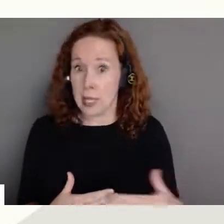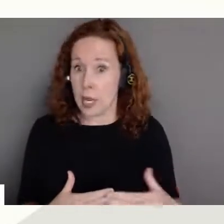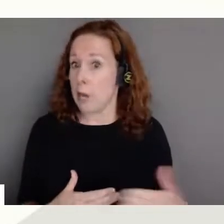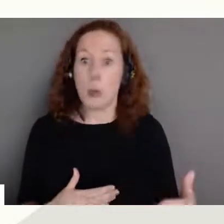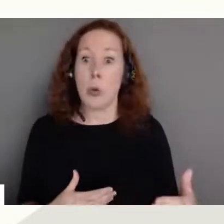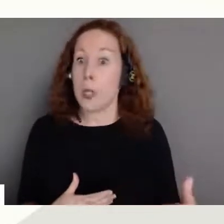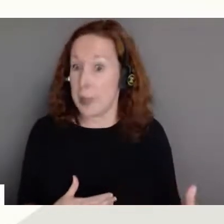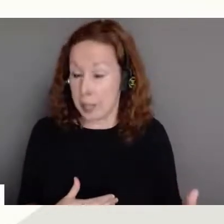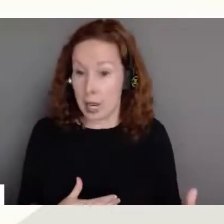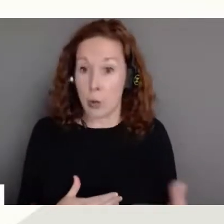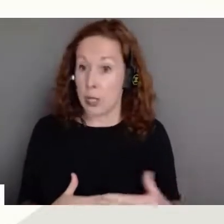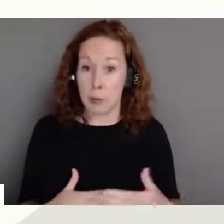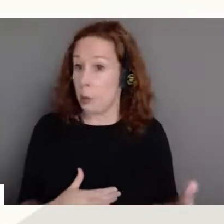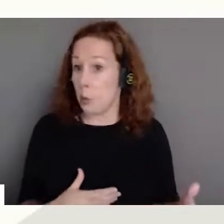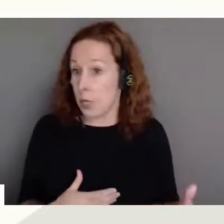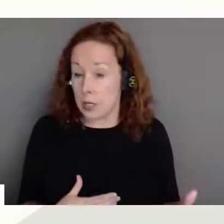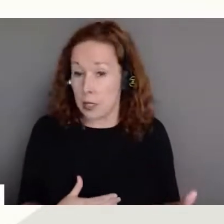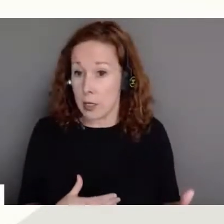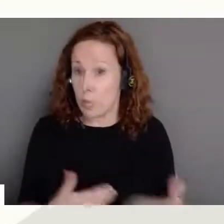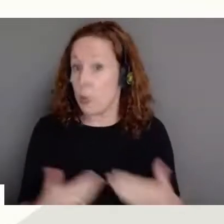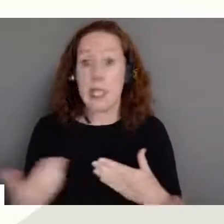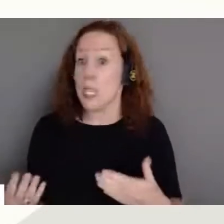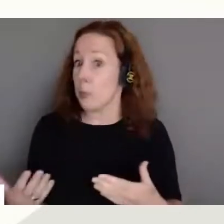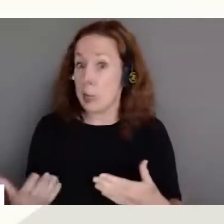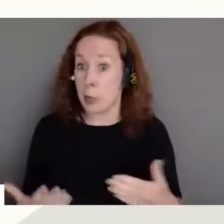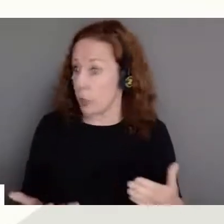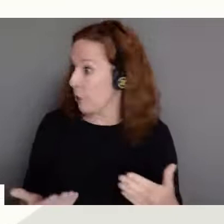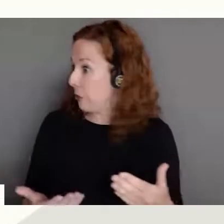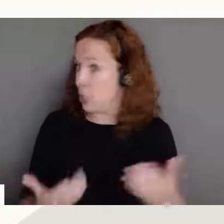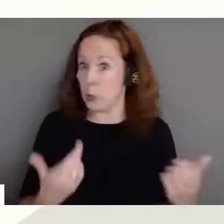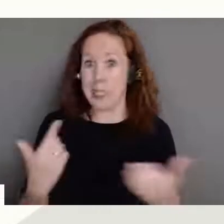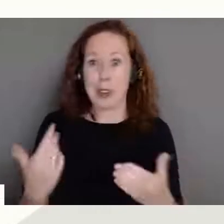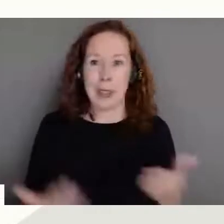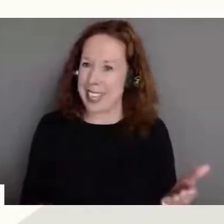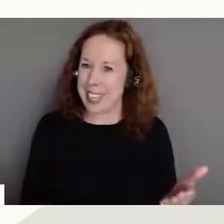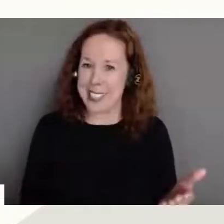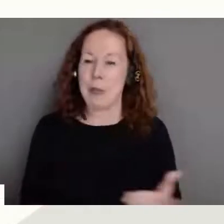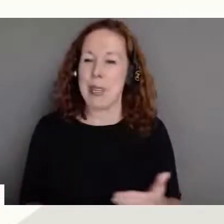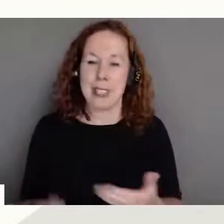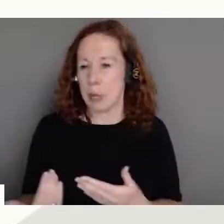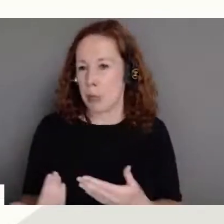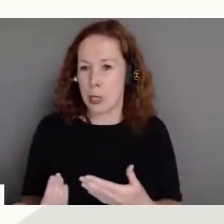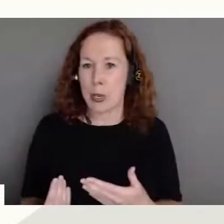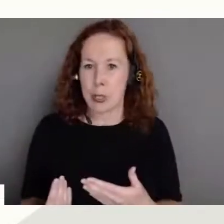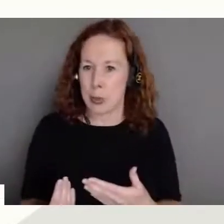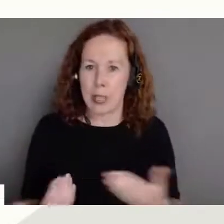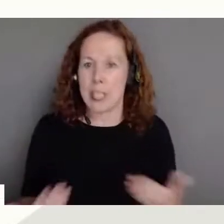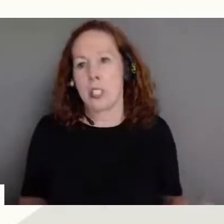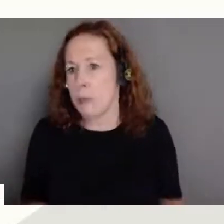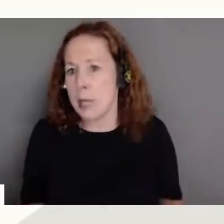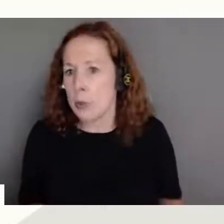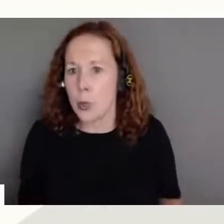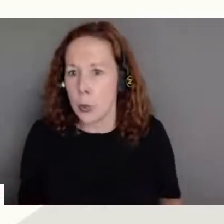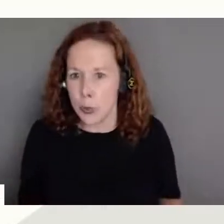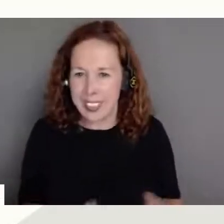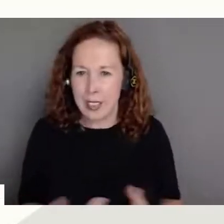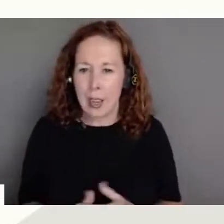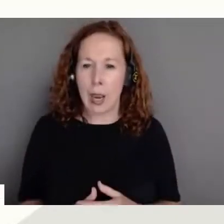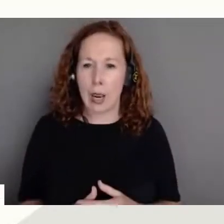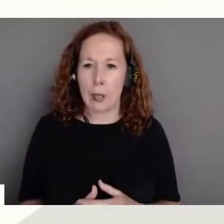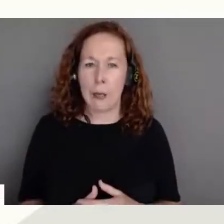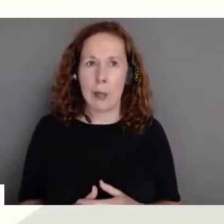bit. Like at times when we were out and she wouldn't hear people, or she would be not looking at somebody, and somebody would talk to her and Hmm. think she was being